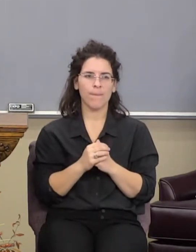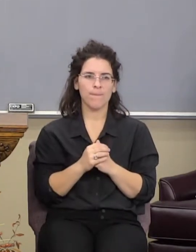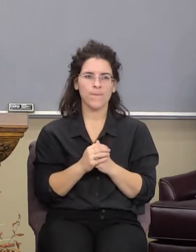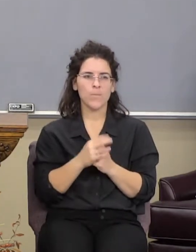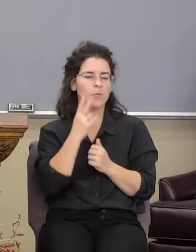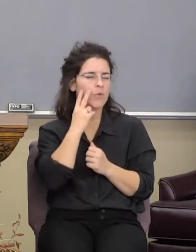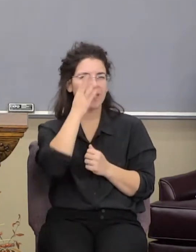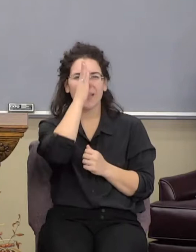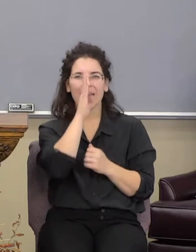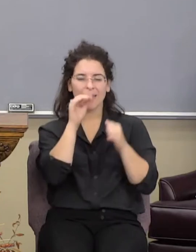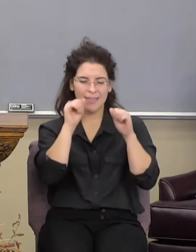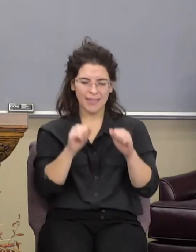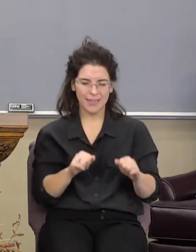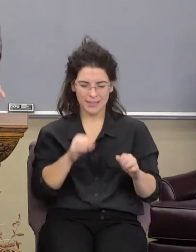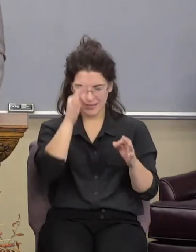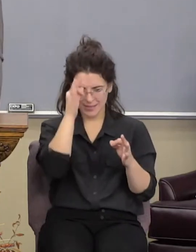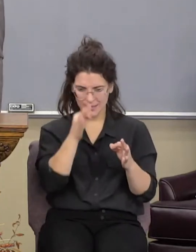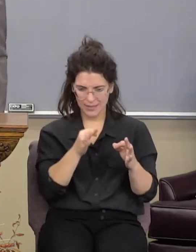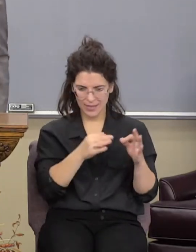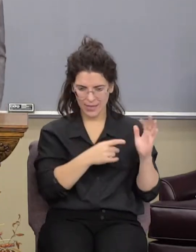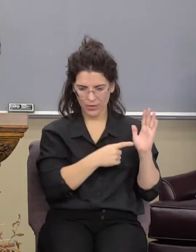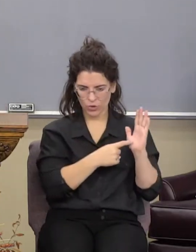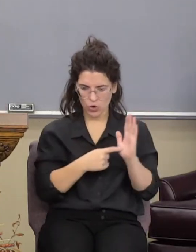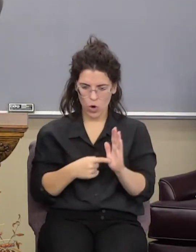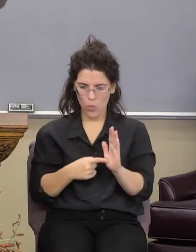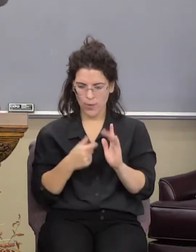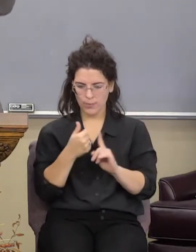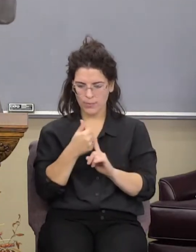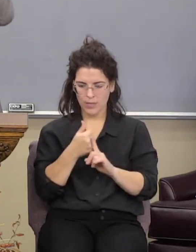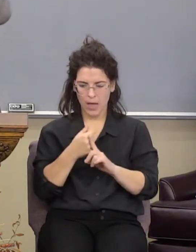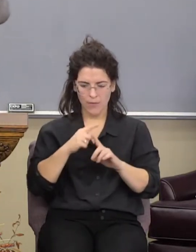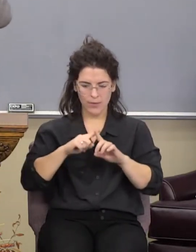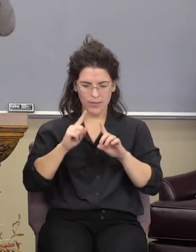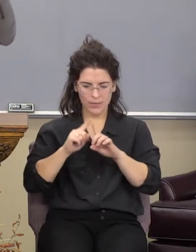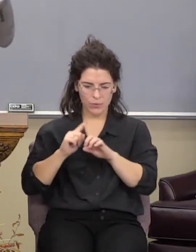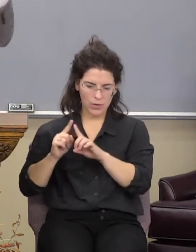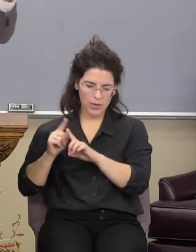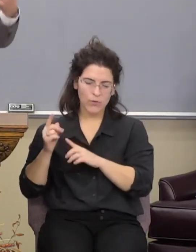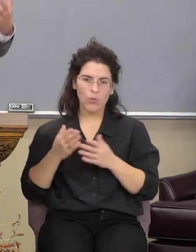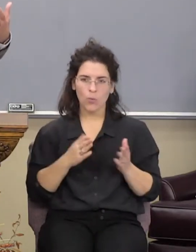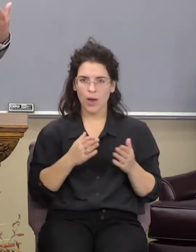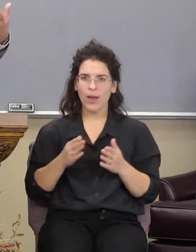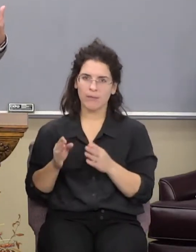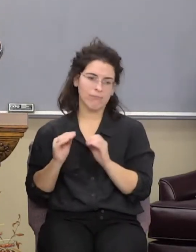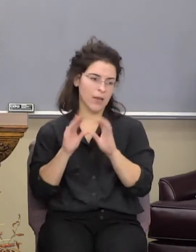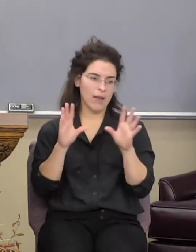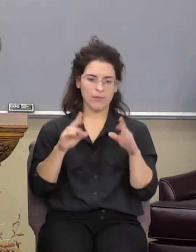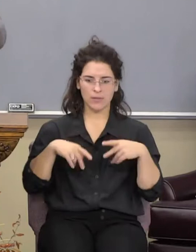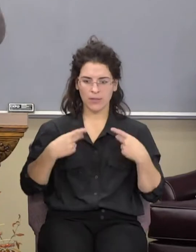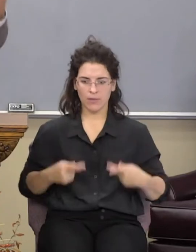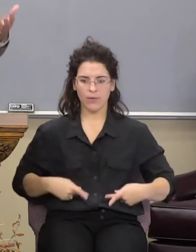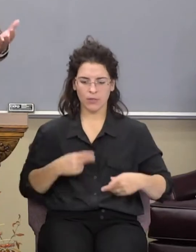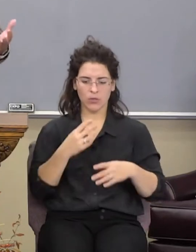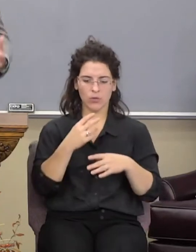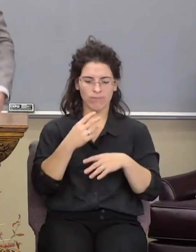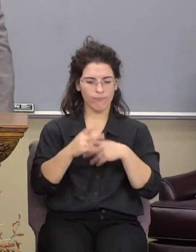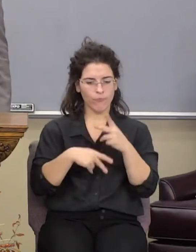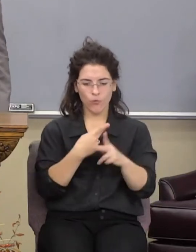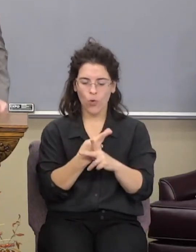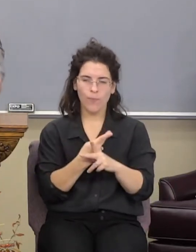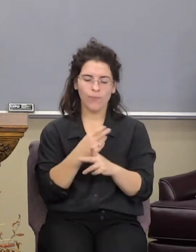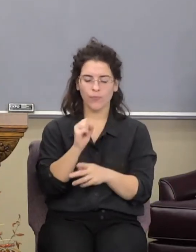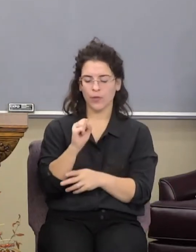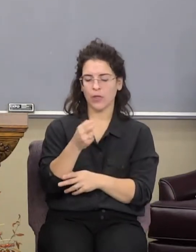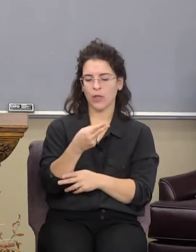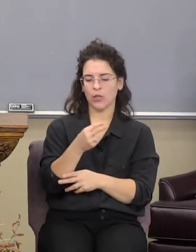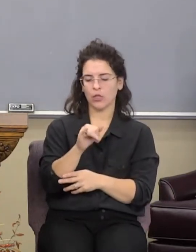can choose to reveal himself in many different ways. Obviously, he did reveal himself in a physical form, the Shekinah glory.